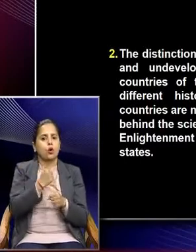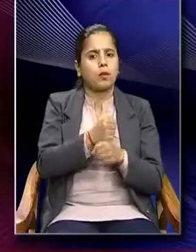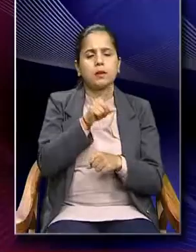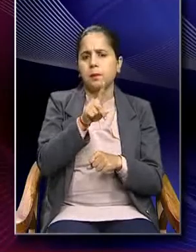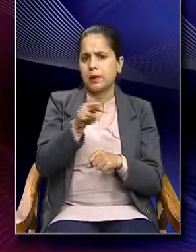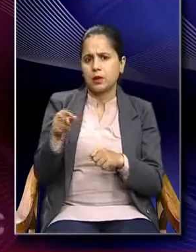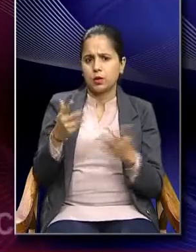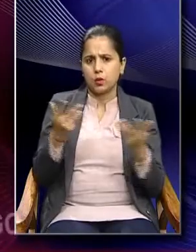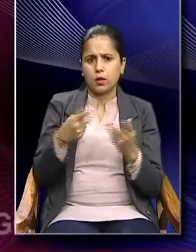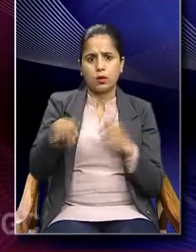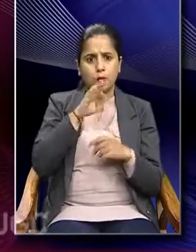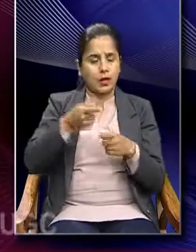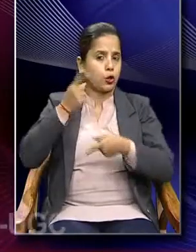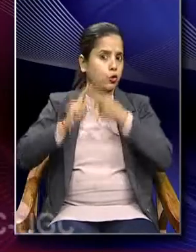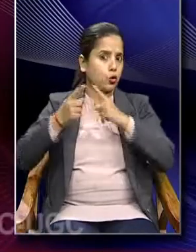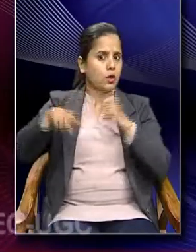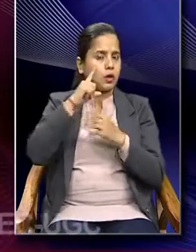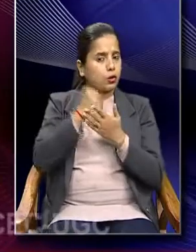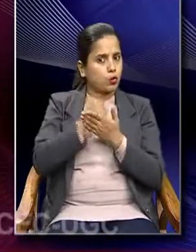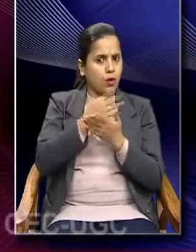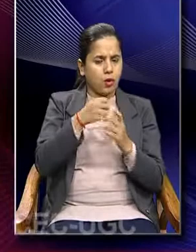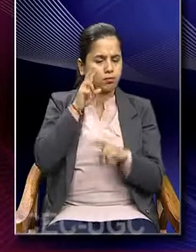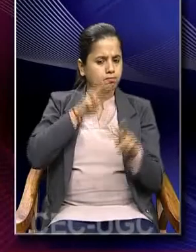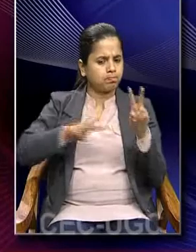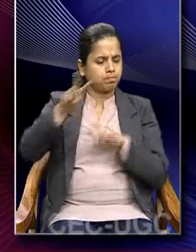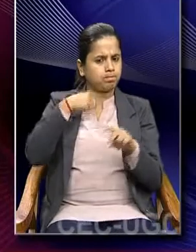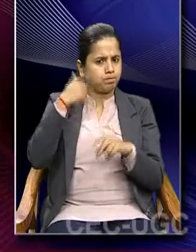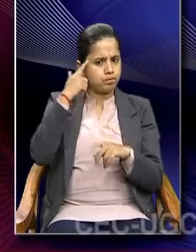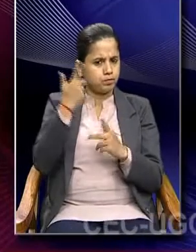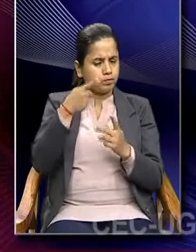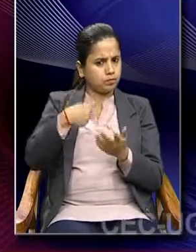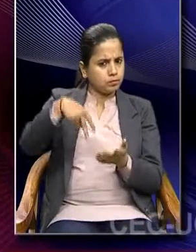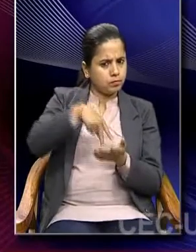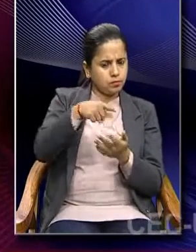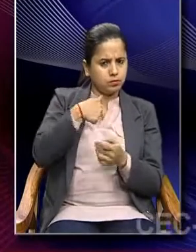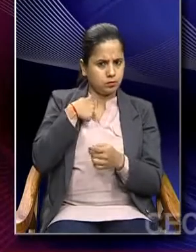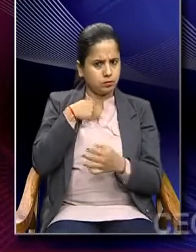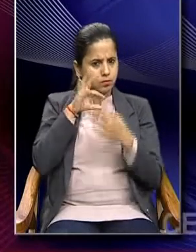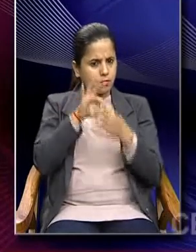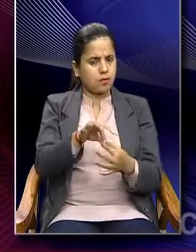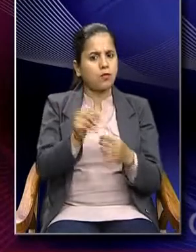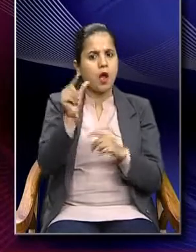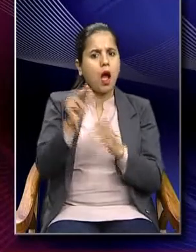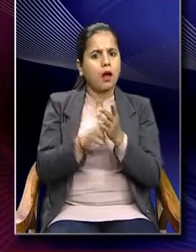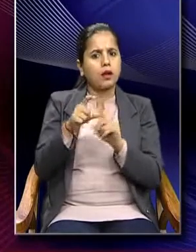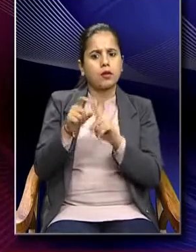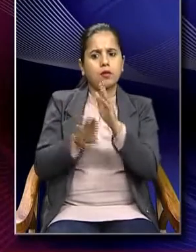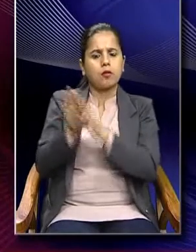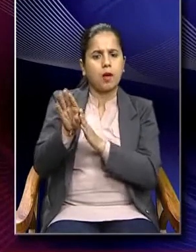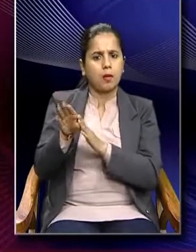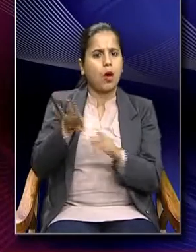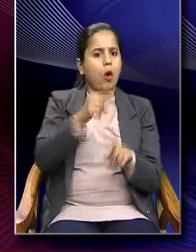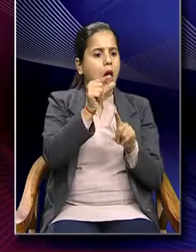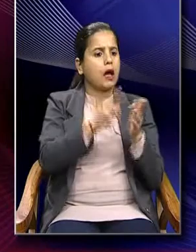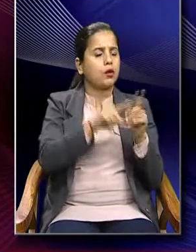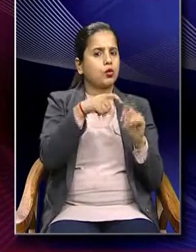that when you historically try to analyze the position or the conditions of undevelopment and underdevelopment